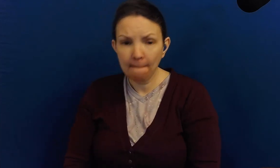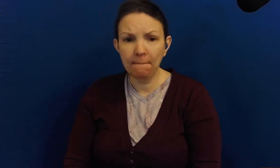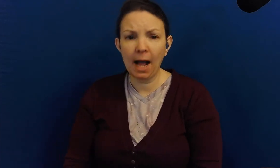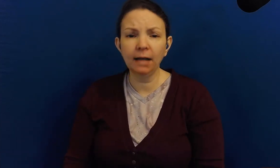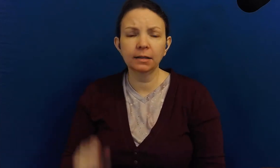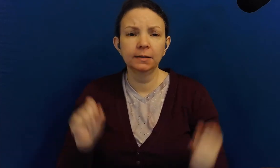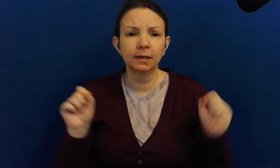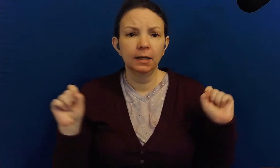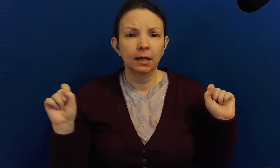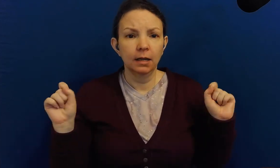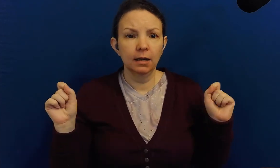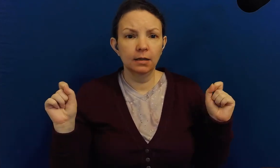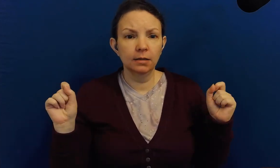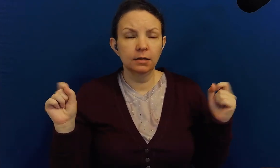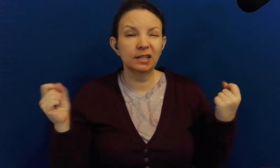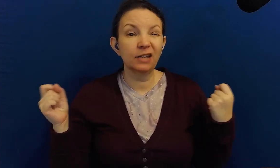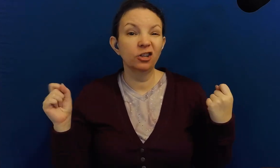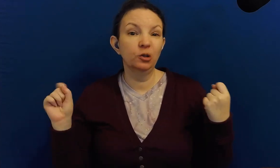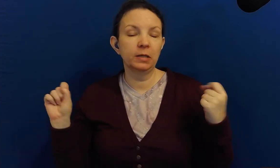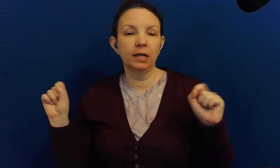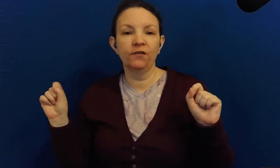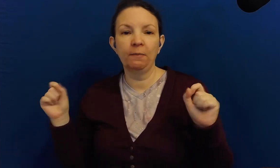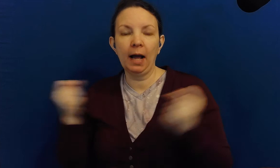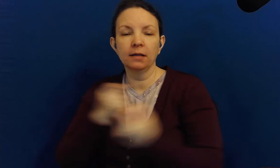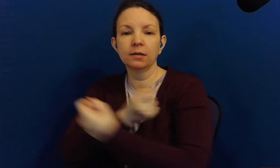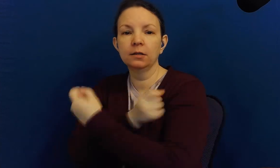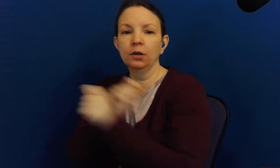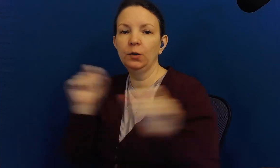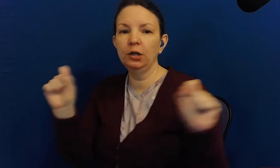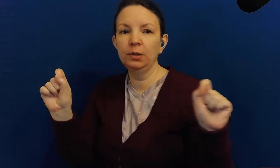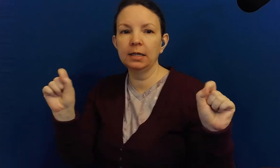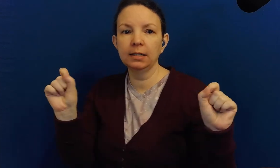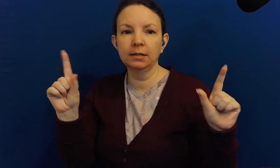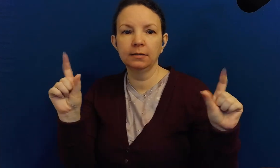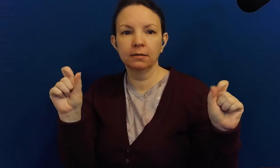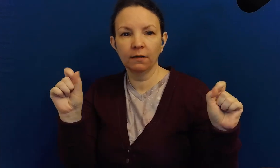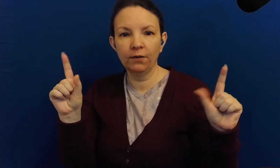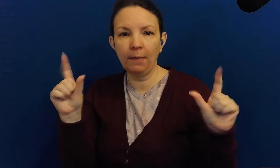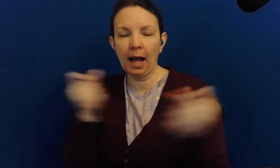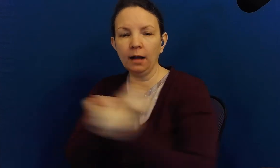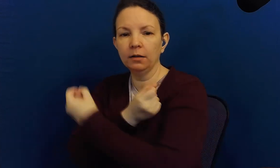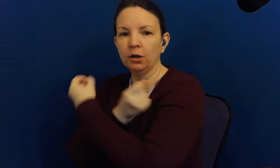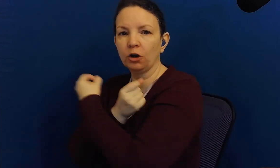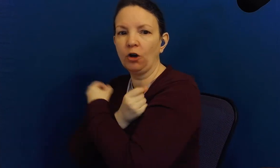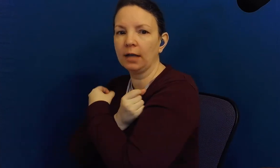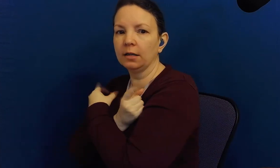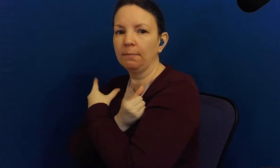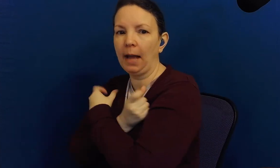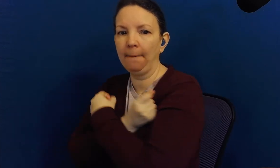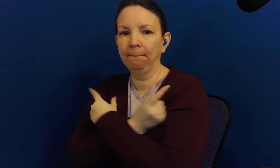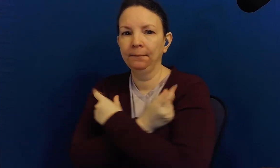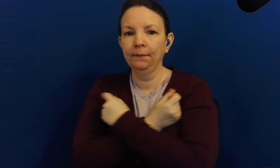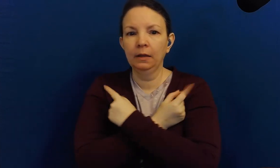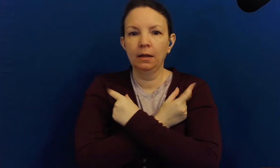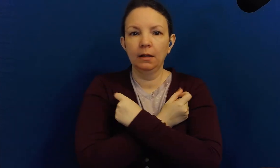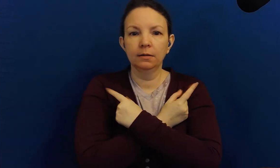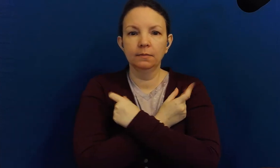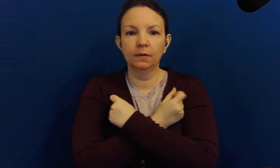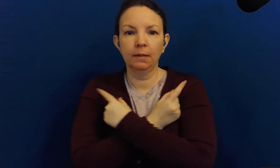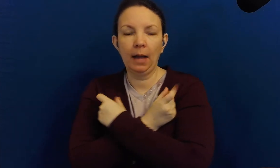Bat is, there's actually 2 signs for bats. So you do this for bat, you go across it, bat. Bat.